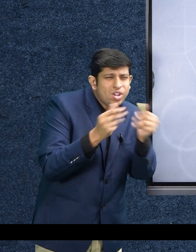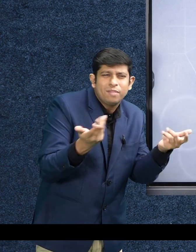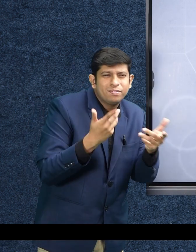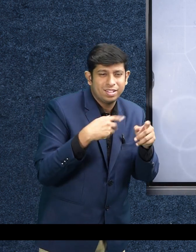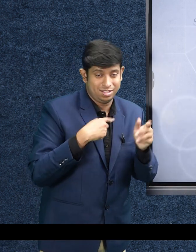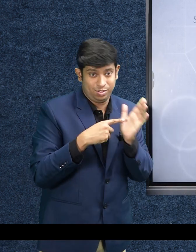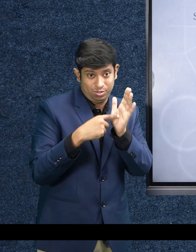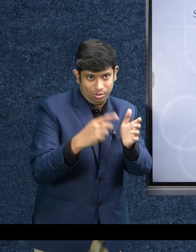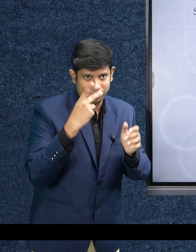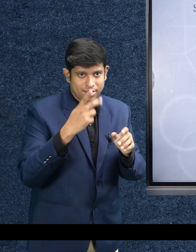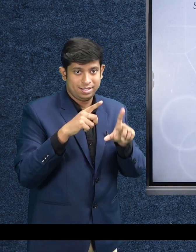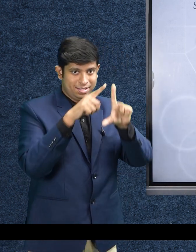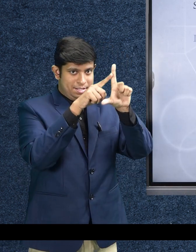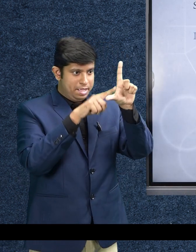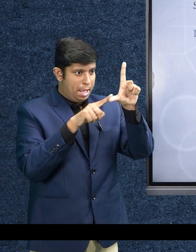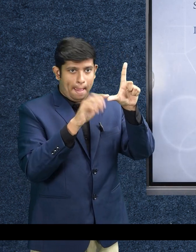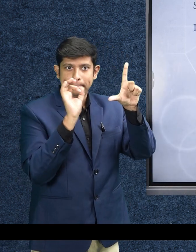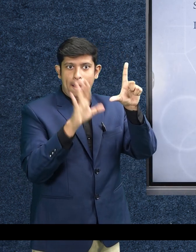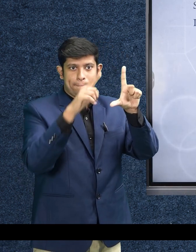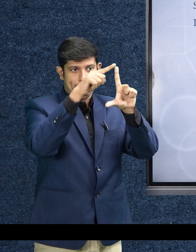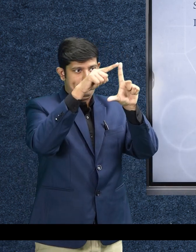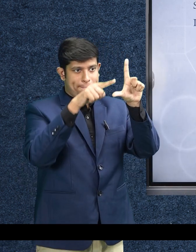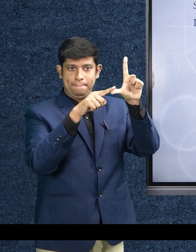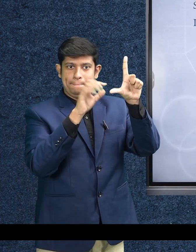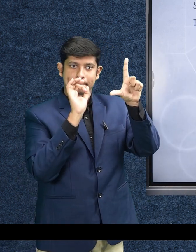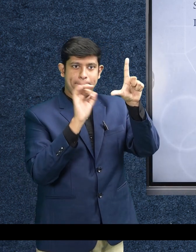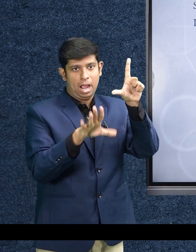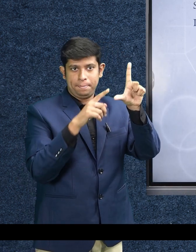Solution. In right triangle ABD,